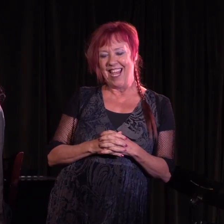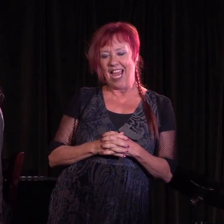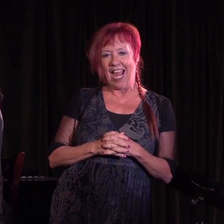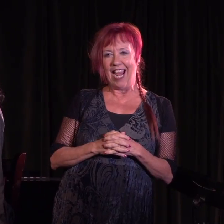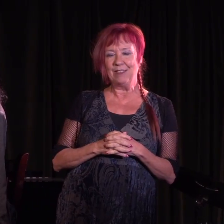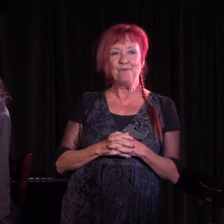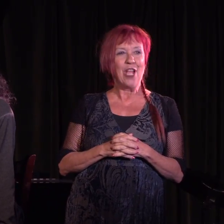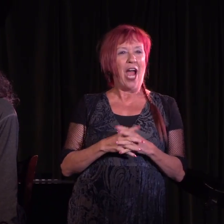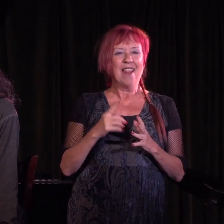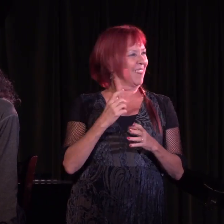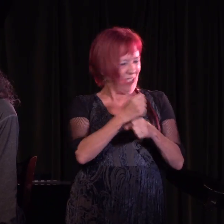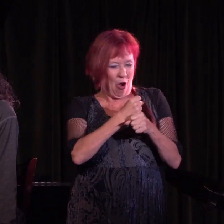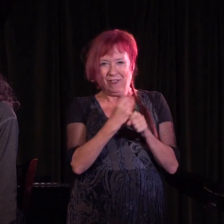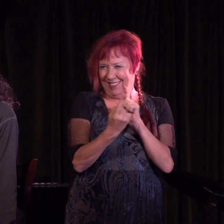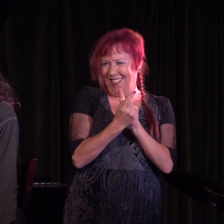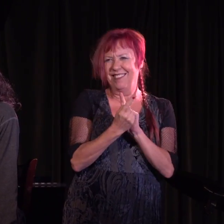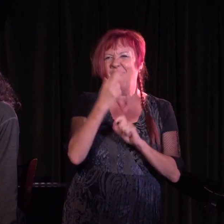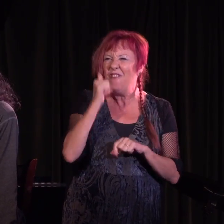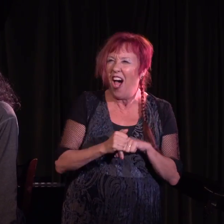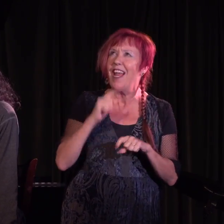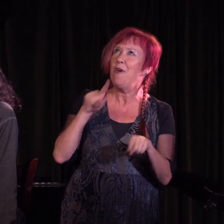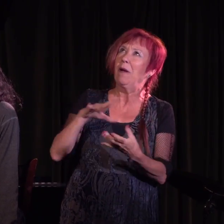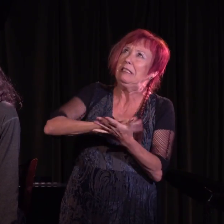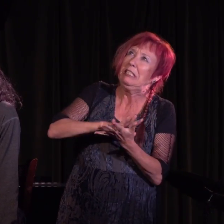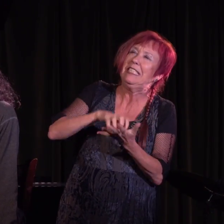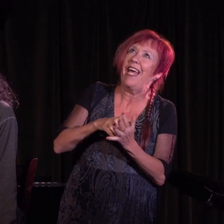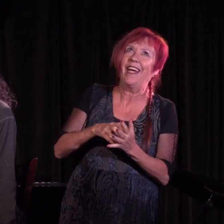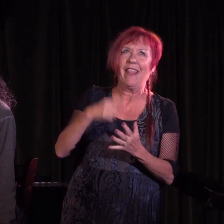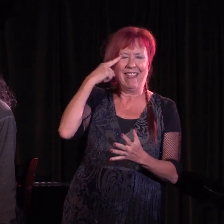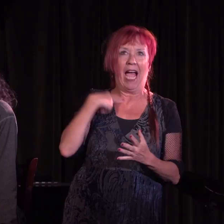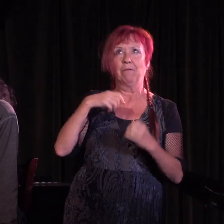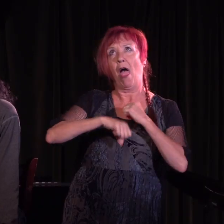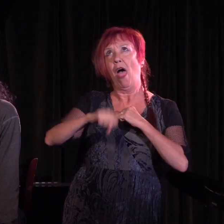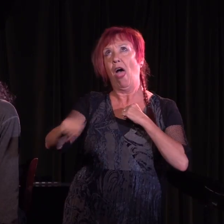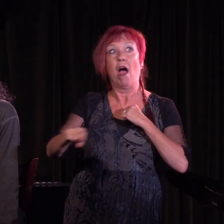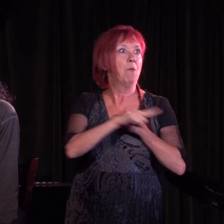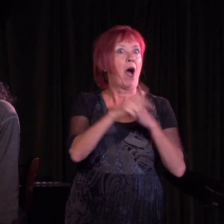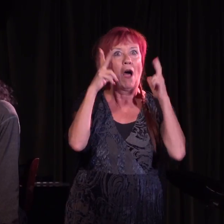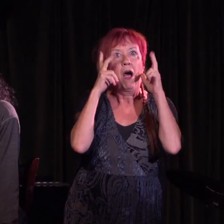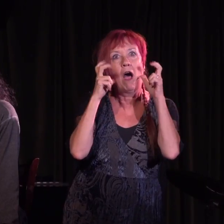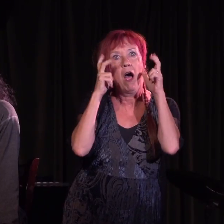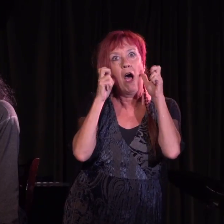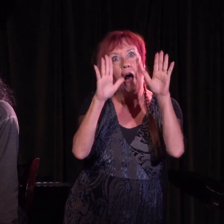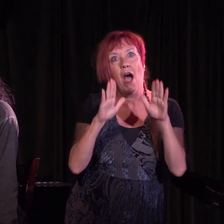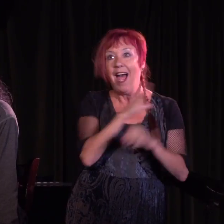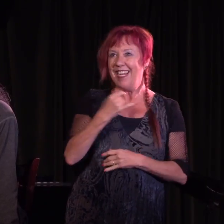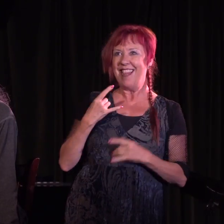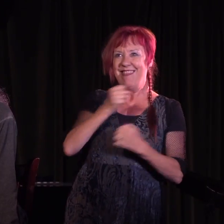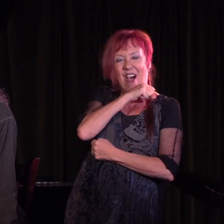Our little coffee hour was fun. I ordered cheesecake and probably talked a lot, but this guy listened great and loved rock and